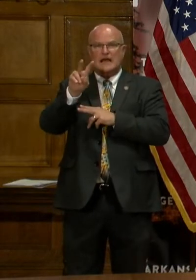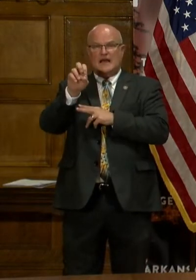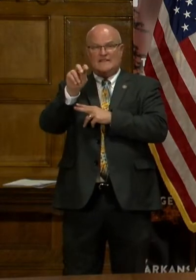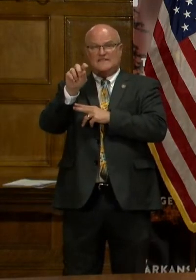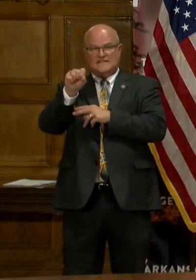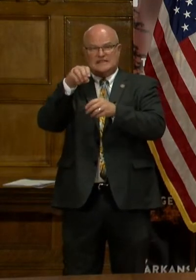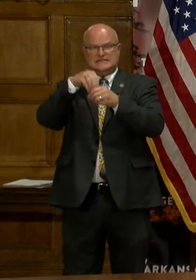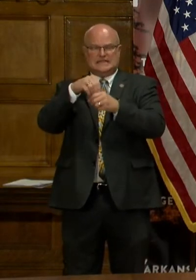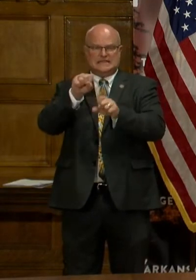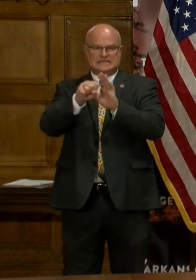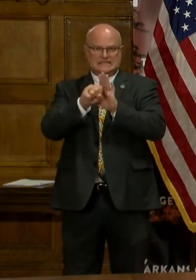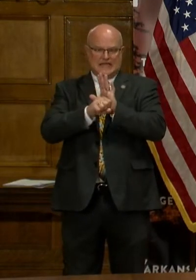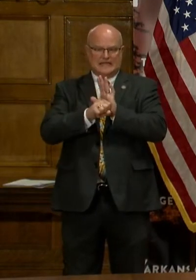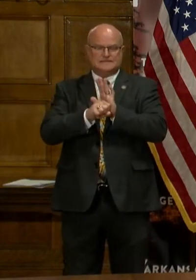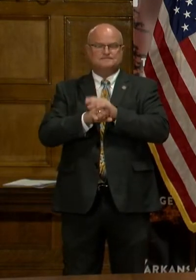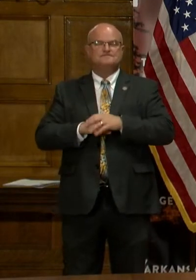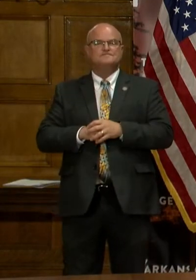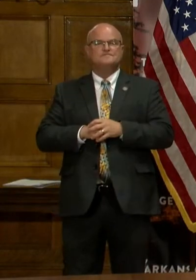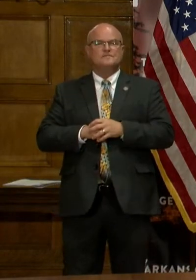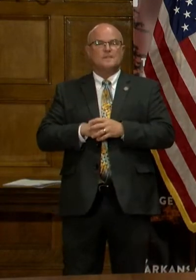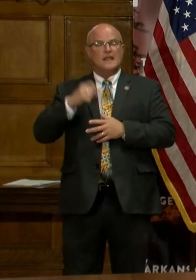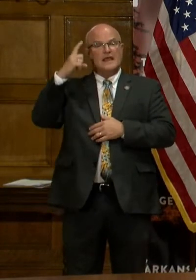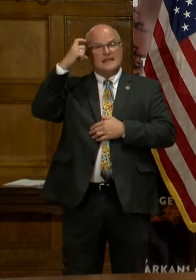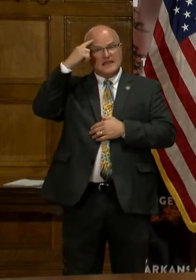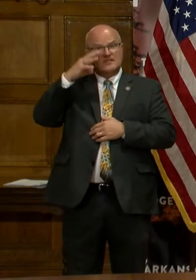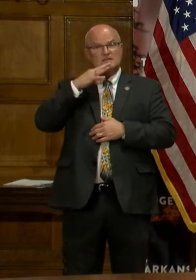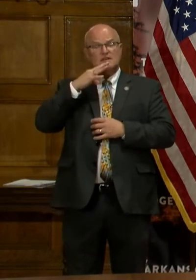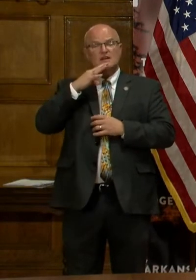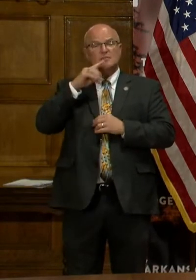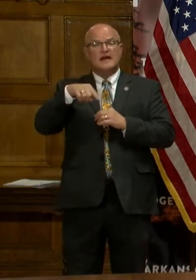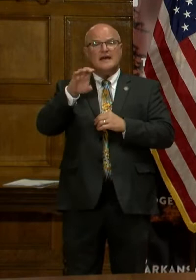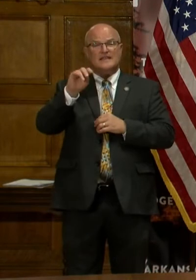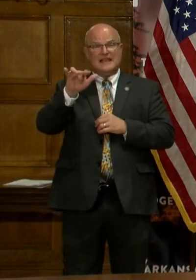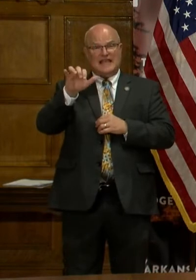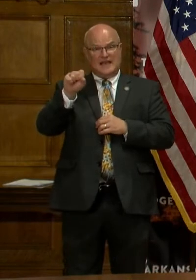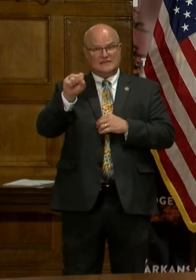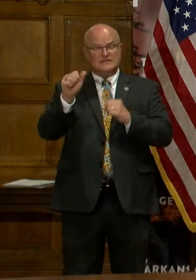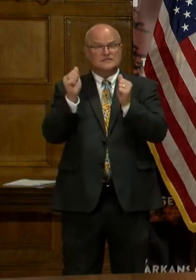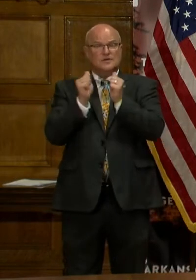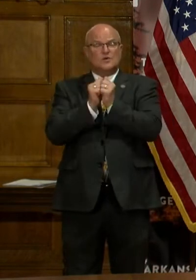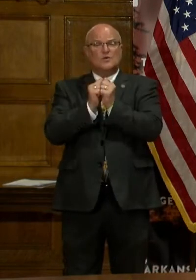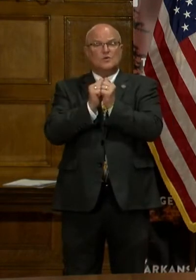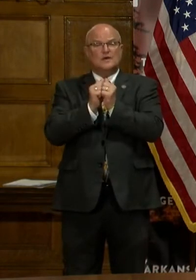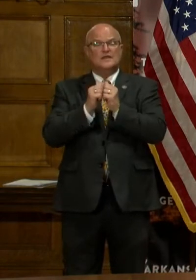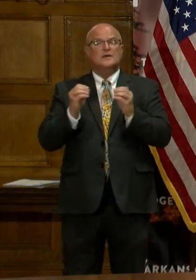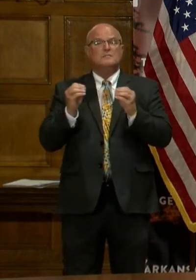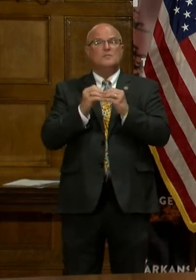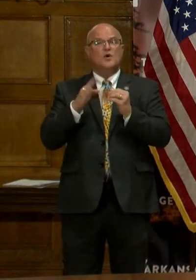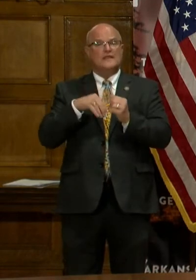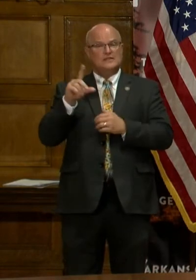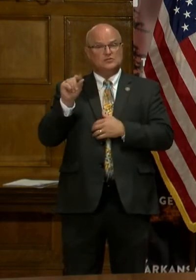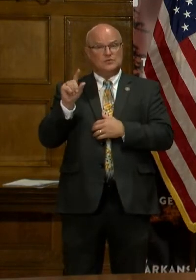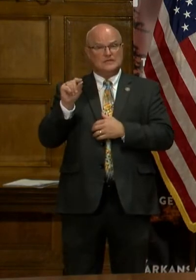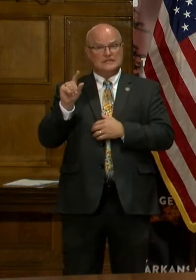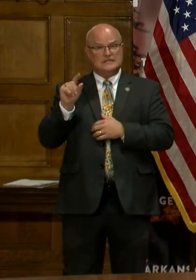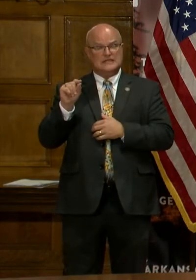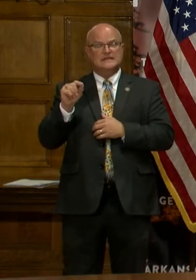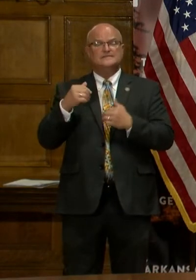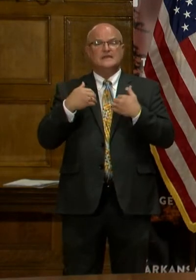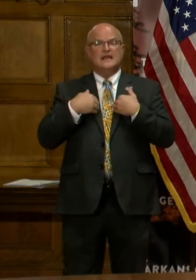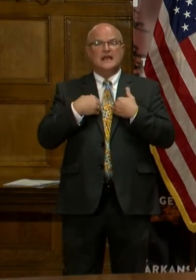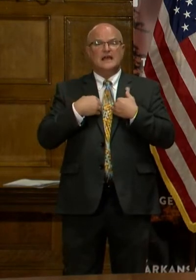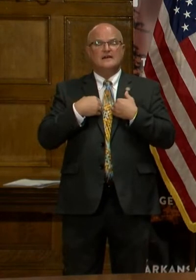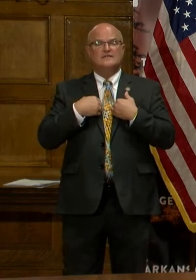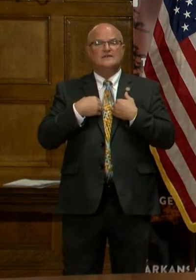within the state. The governor touched on the number of counties with cases greater than 20. We